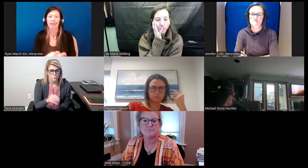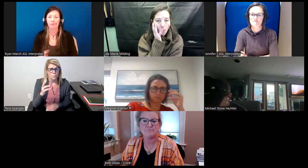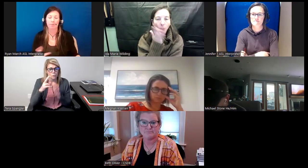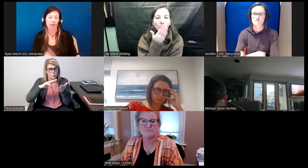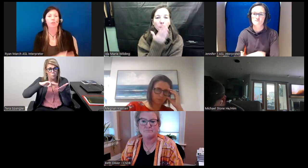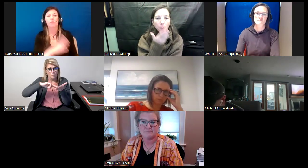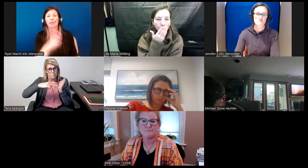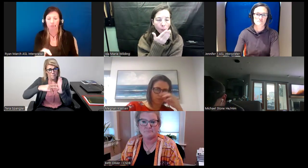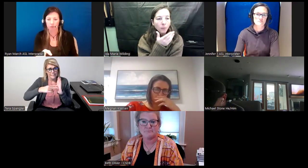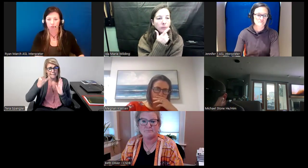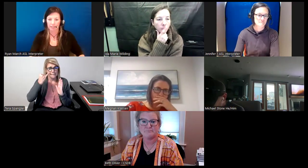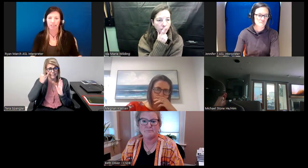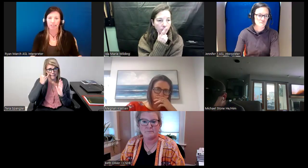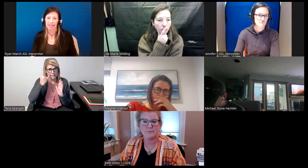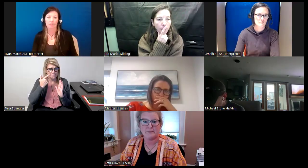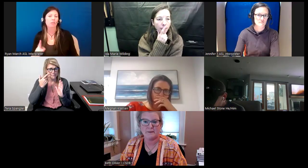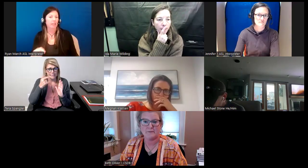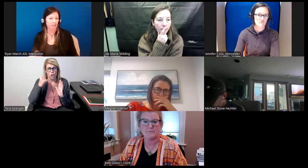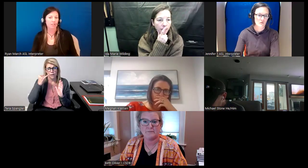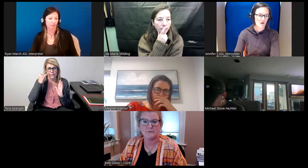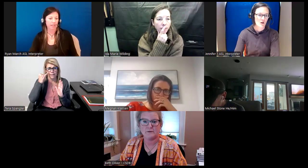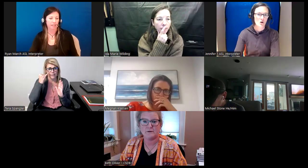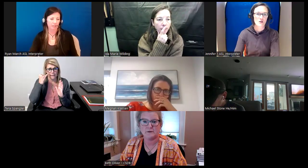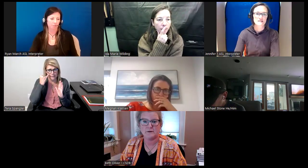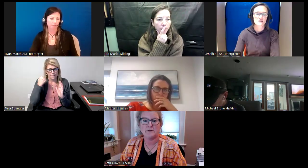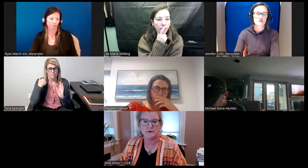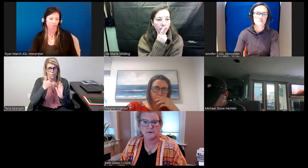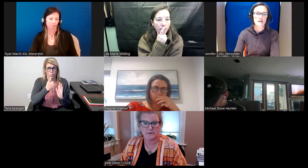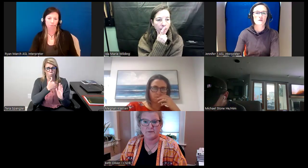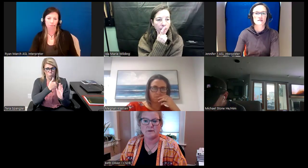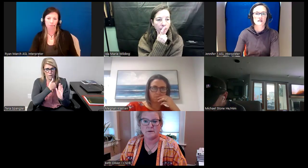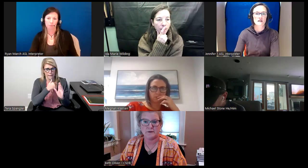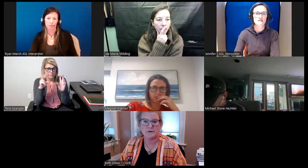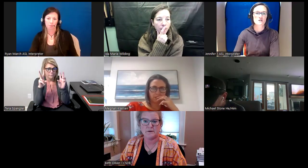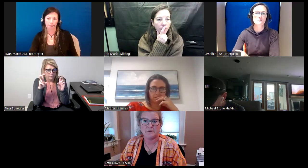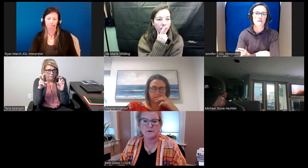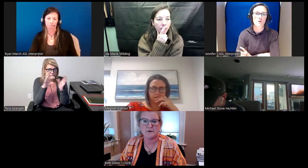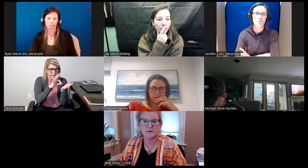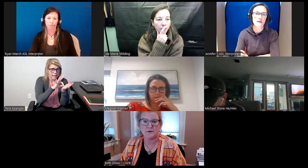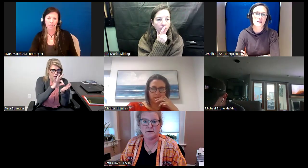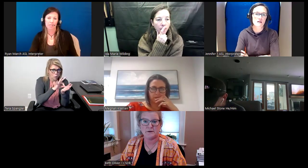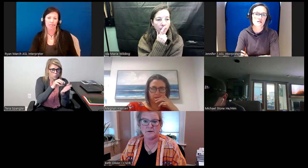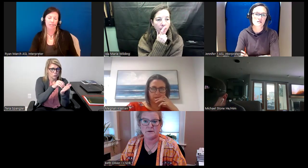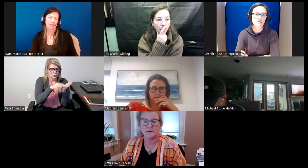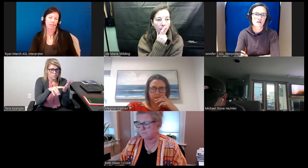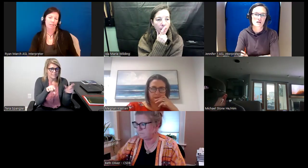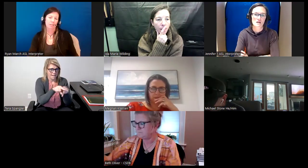figure that part out. But the short answer is yes. Okay, good to know. Thanks. Okay, well, this is Tara. Do you mean that